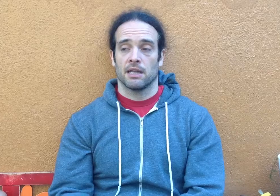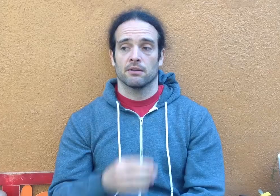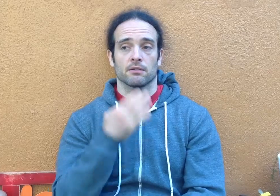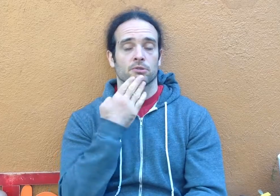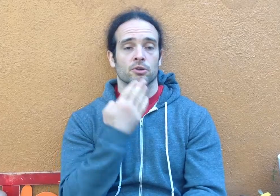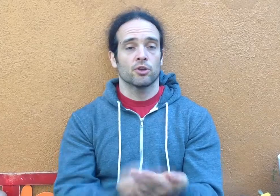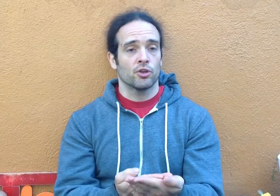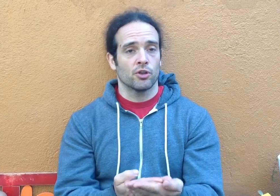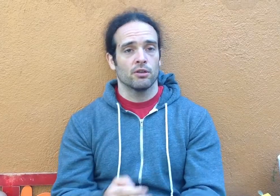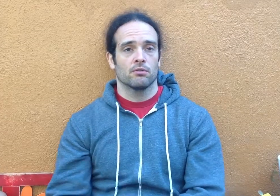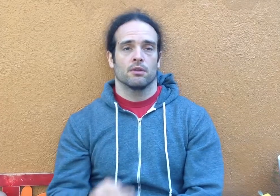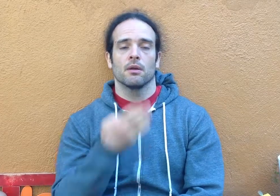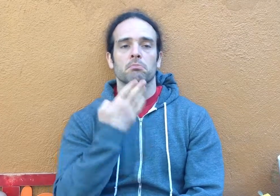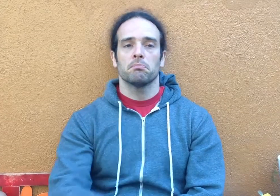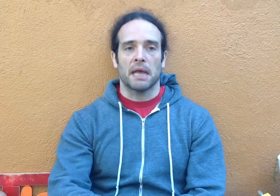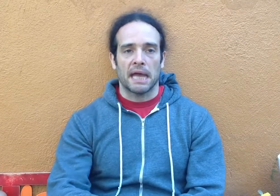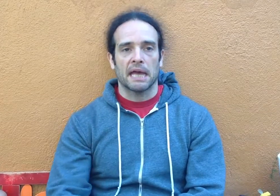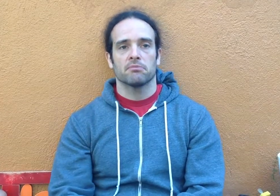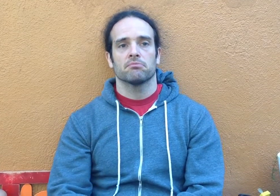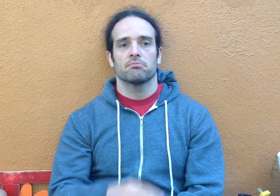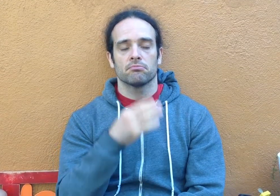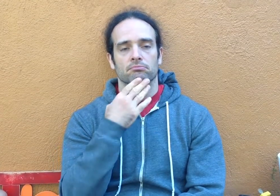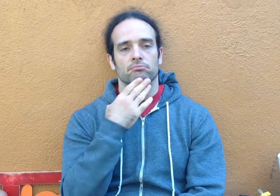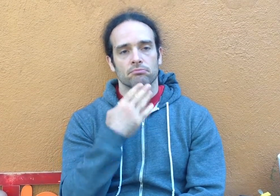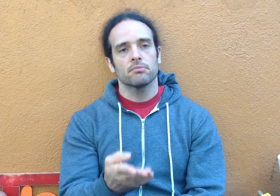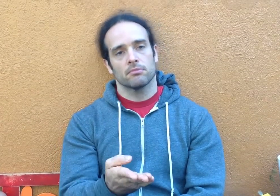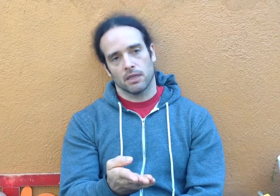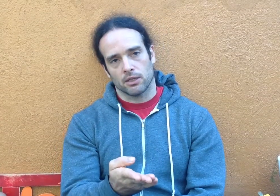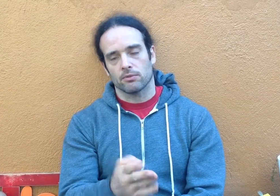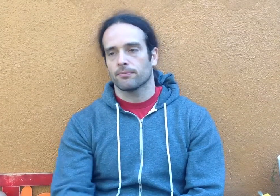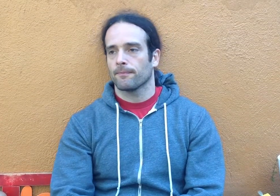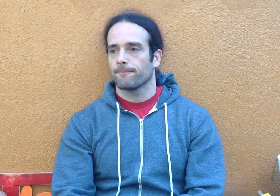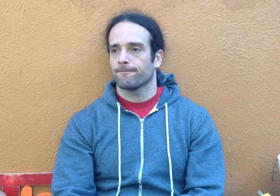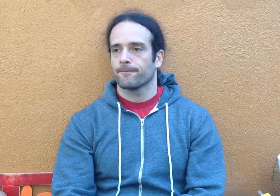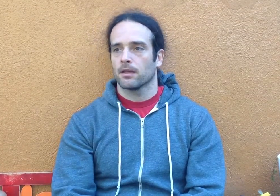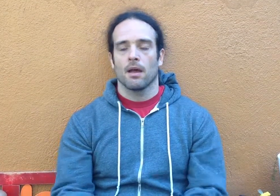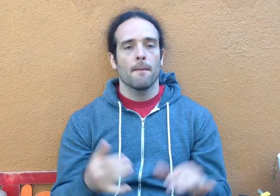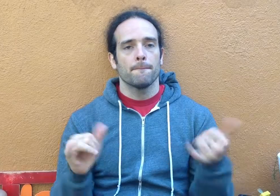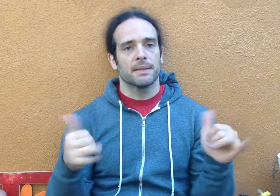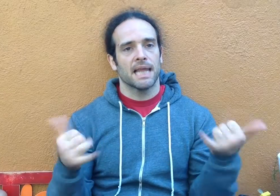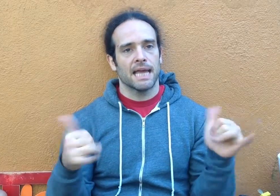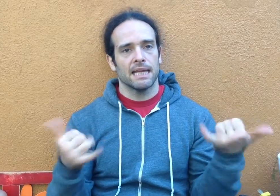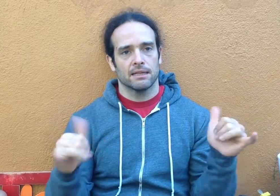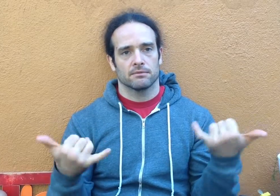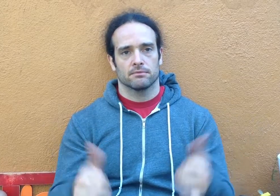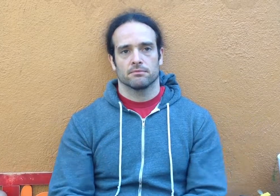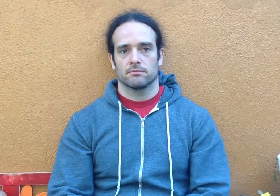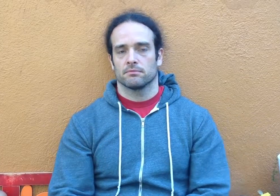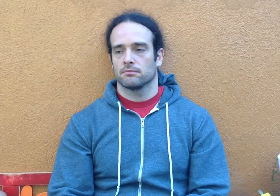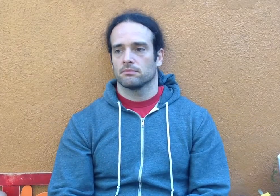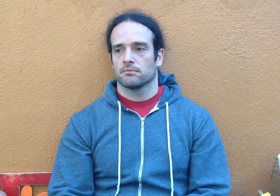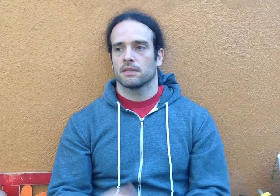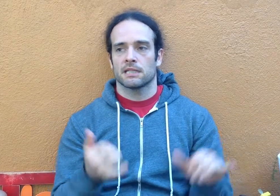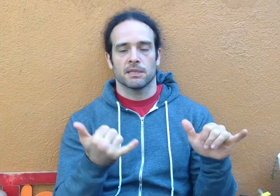head. Good. Bad. Thank you. Play. Not to be